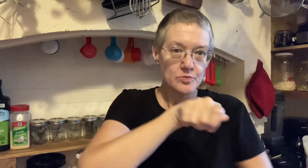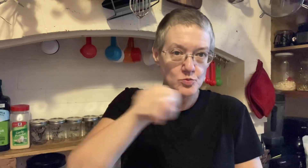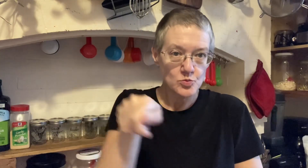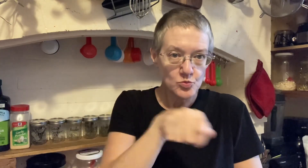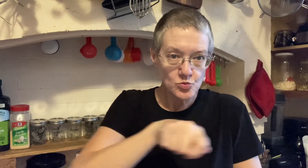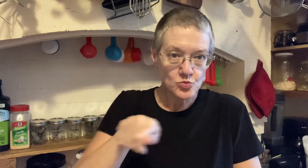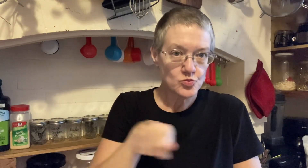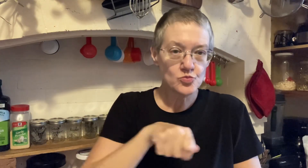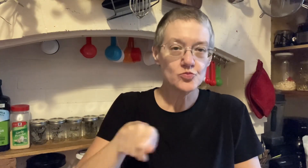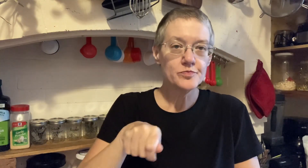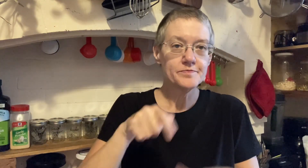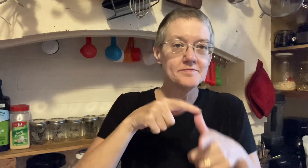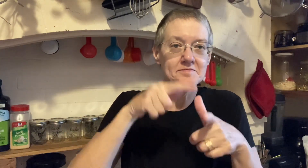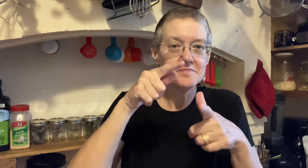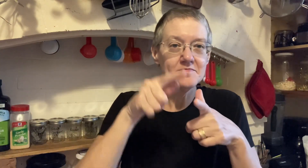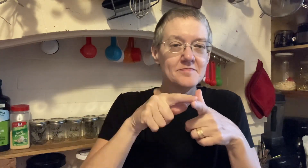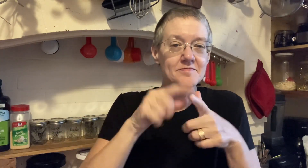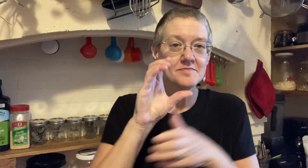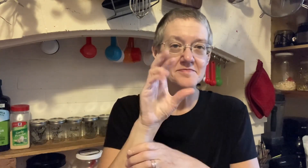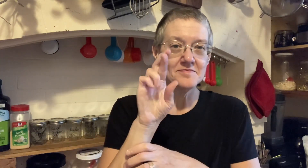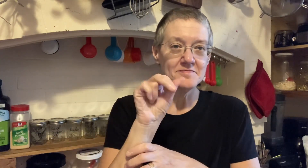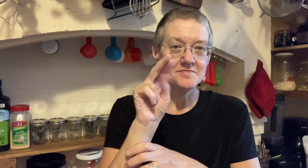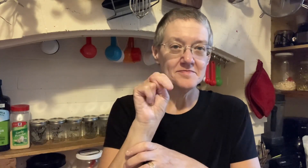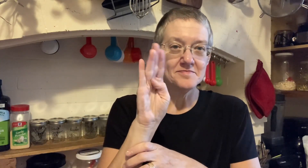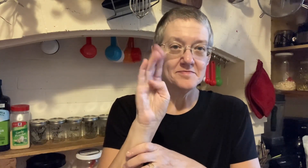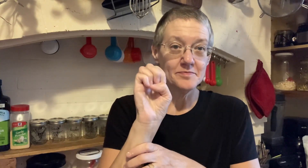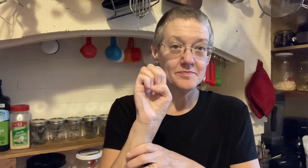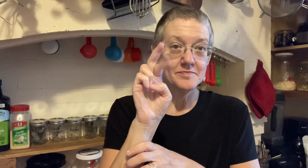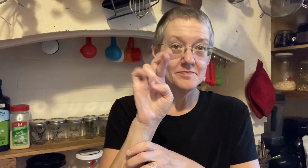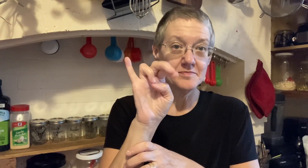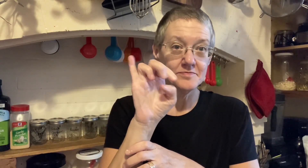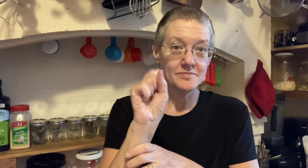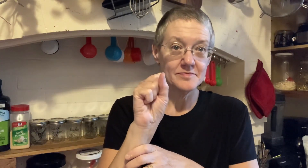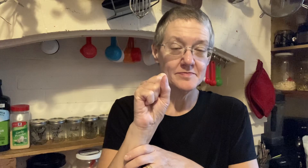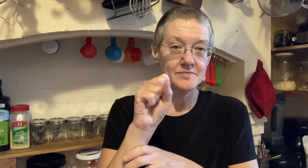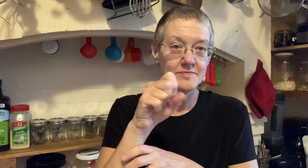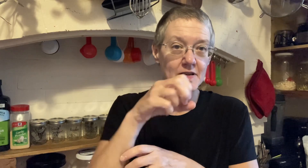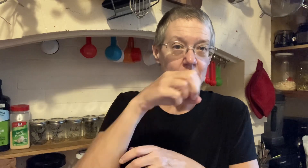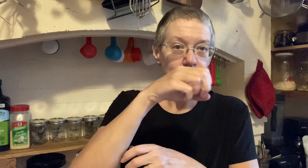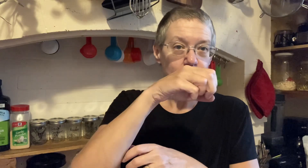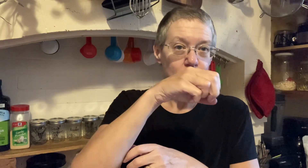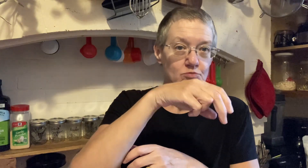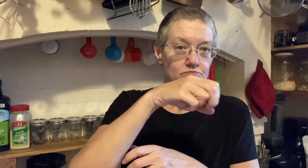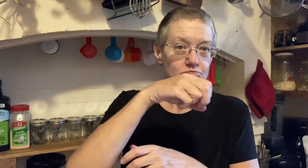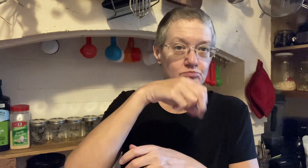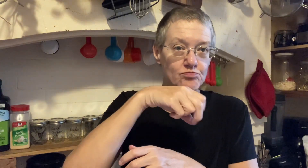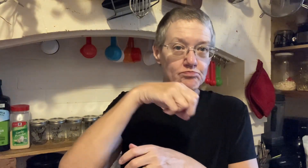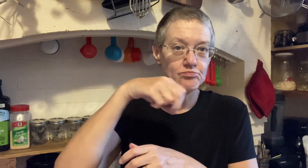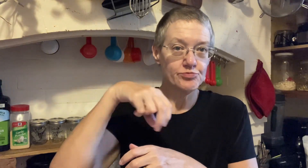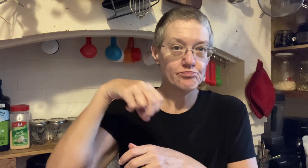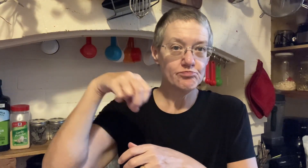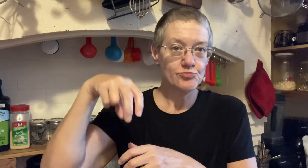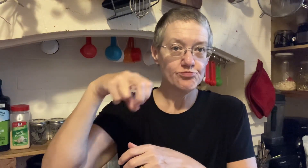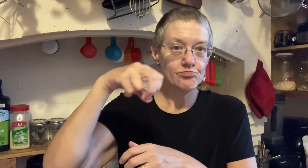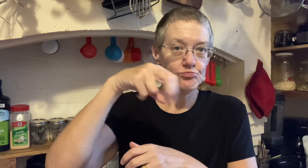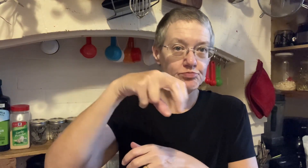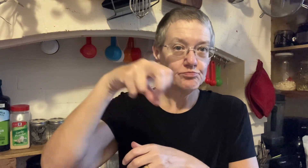So we're going to scrape the filling on top of the crust. Then we're going to dollop the cranberry mixture on top.